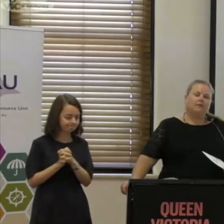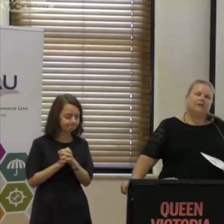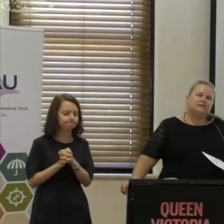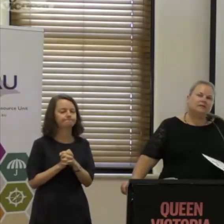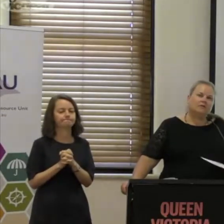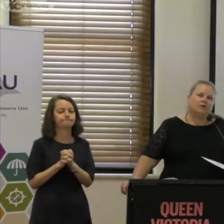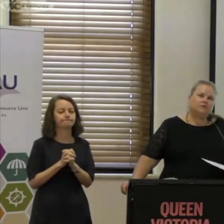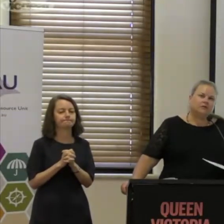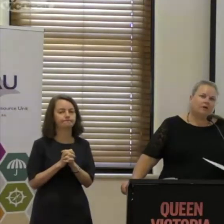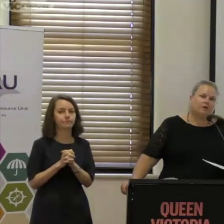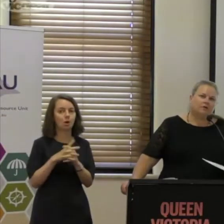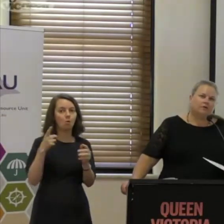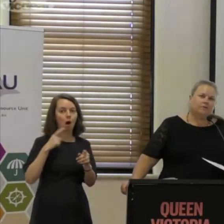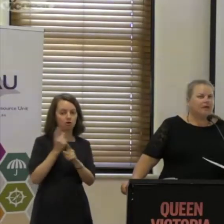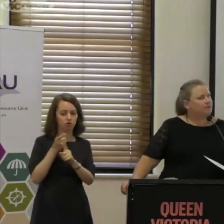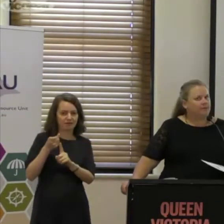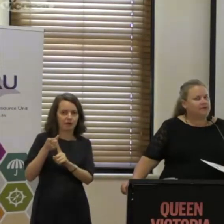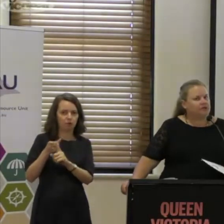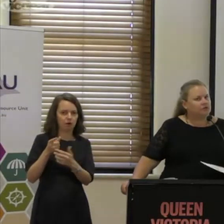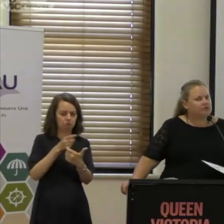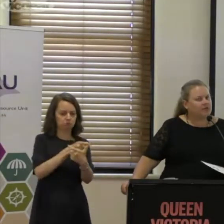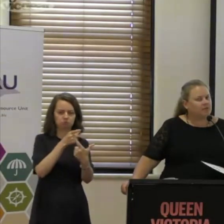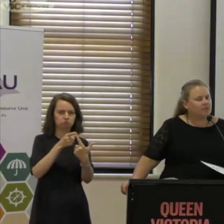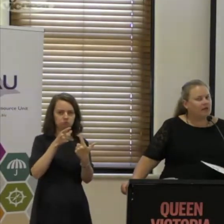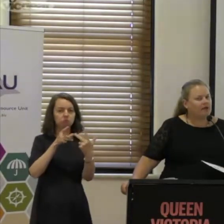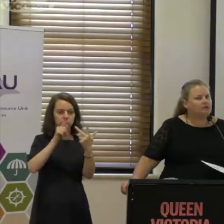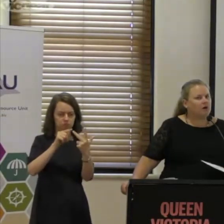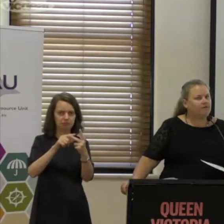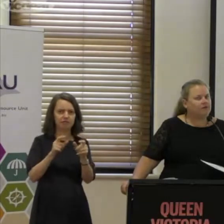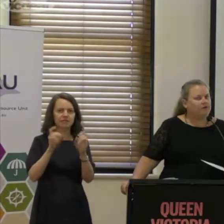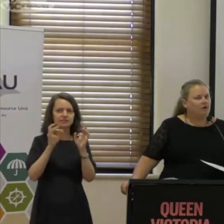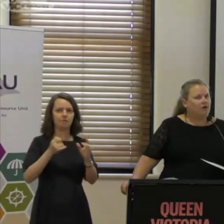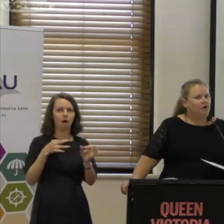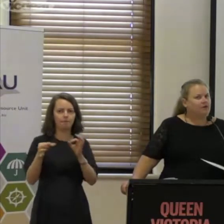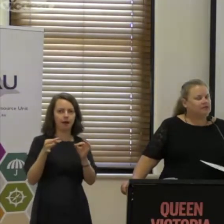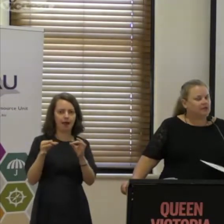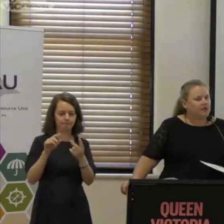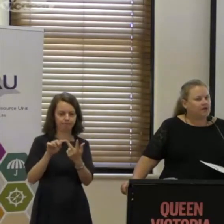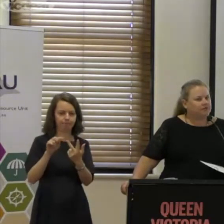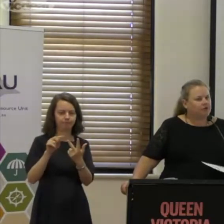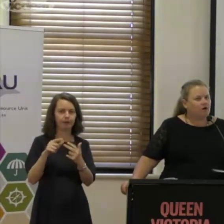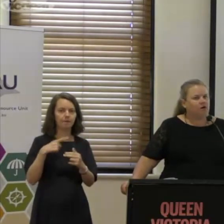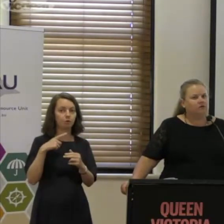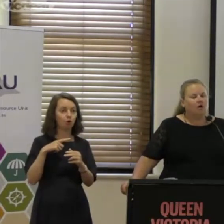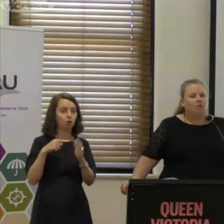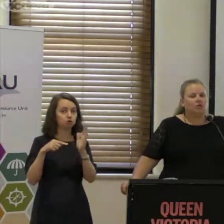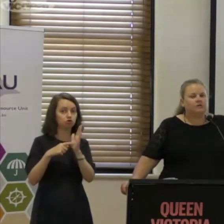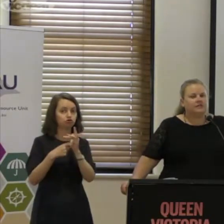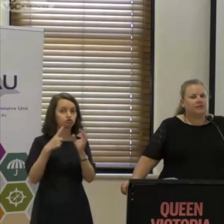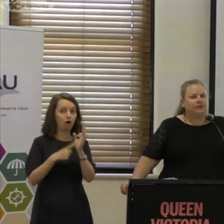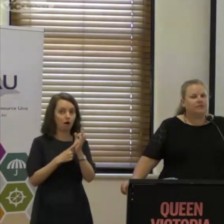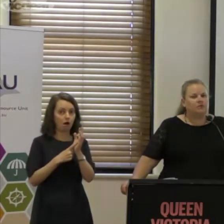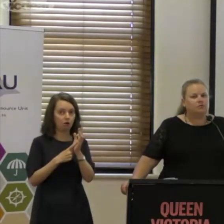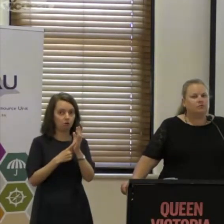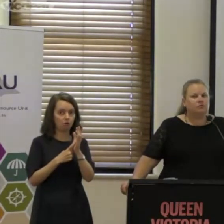and the reason that we're concentrating on plan implementation or starting my plan is one of the things that came out of trial was